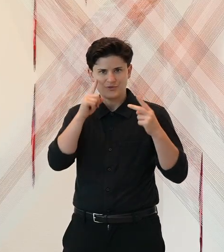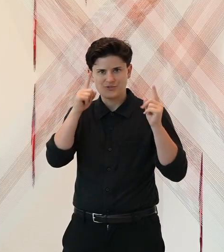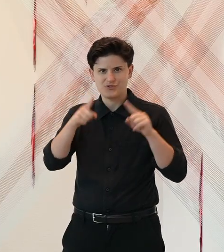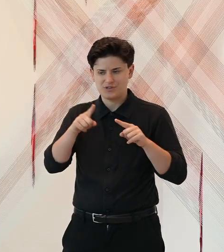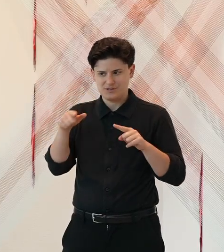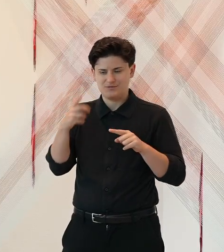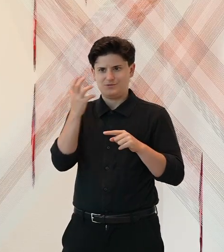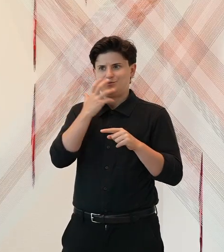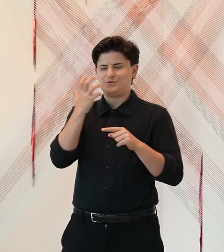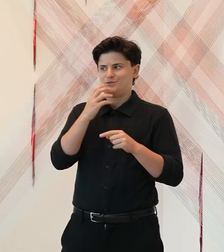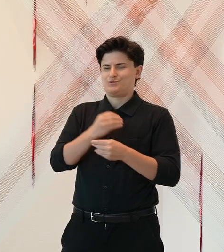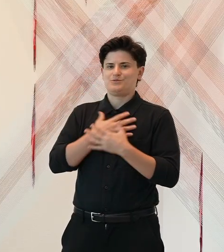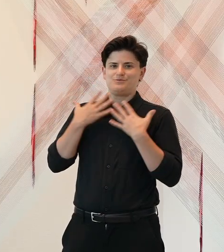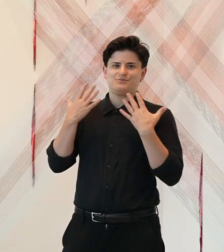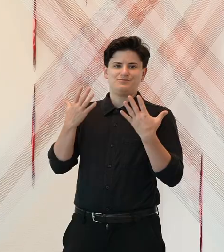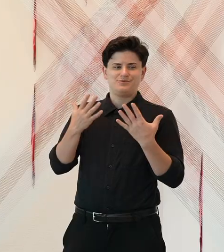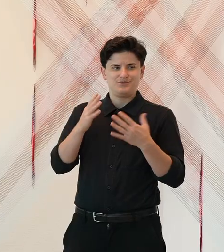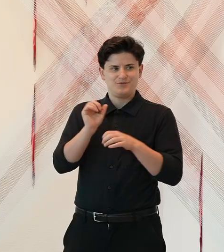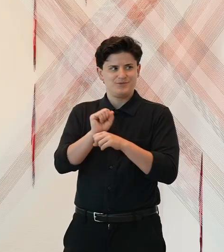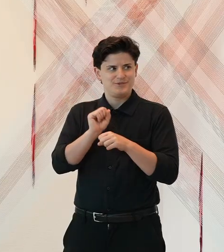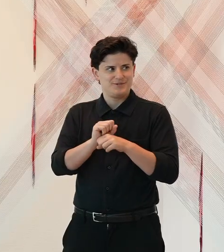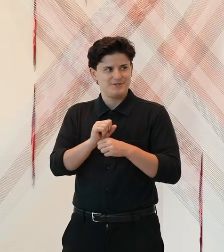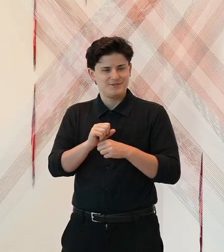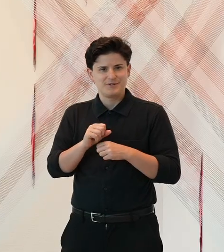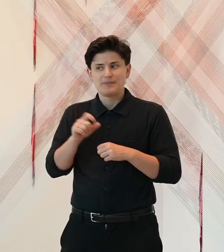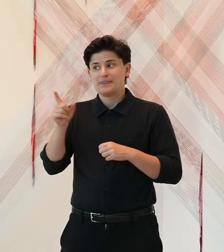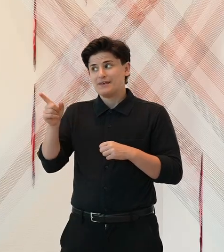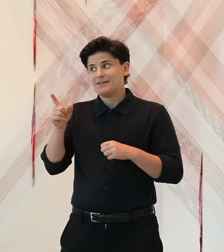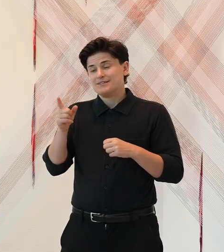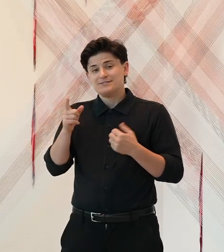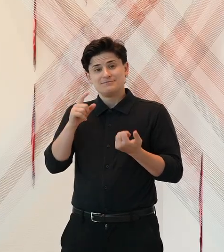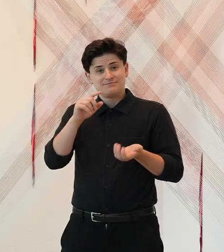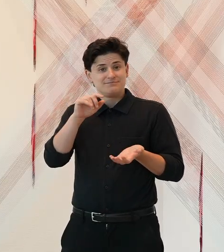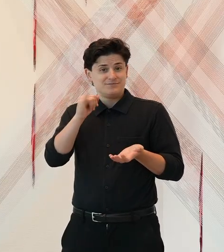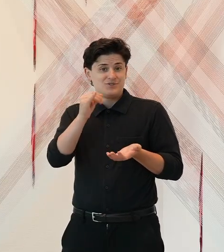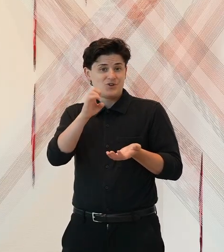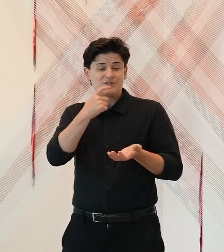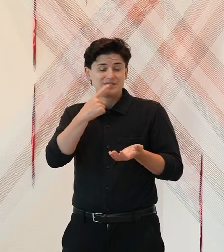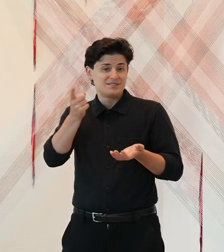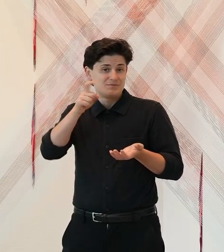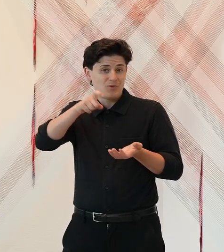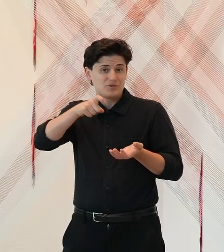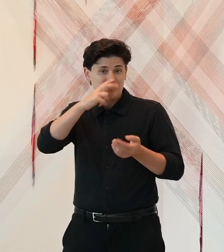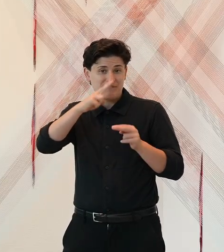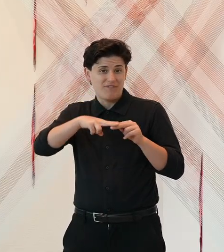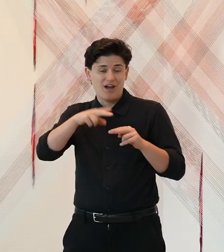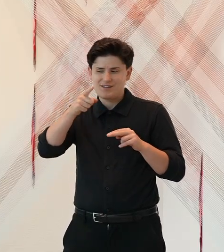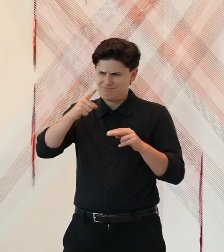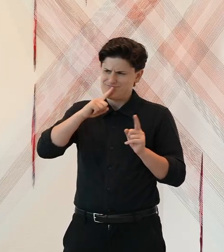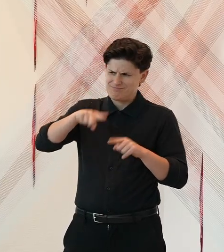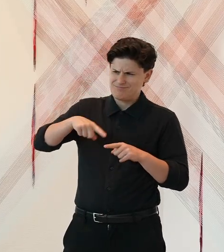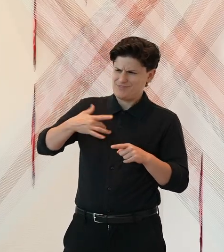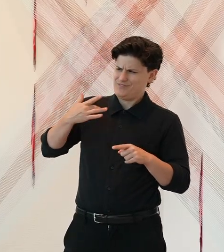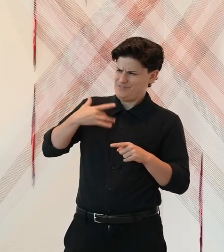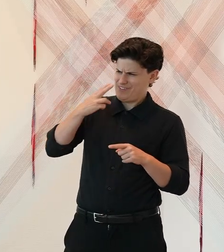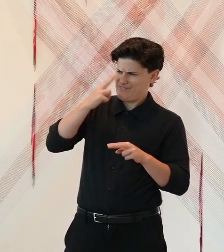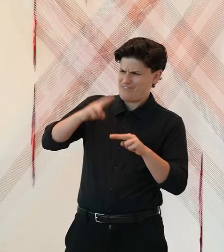So, well, and it was supposed to be fun, yeah, and so, It is fun. yeah,